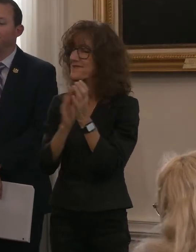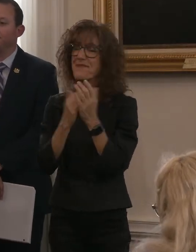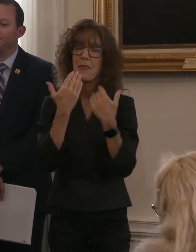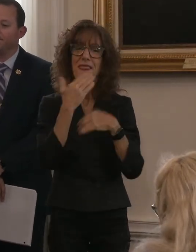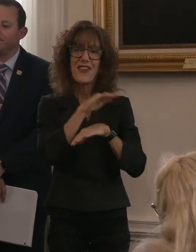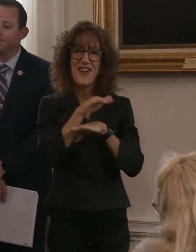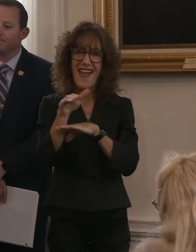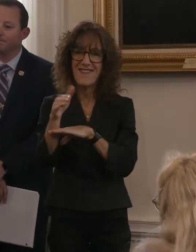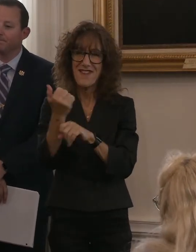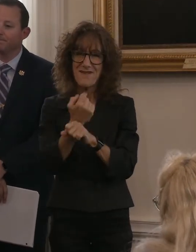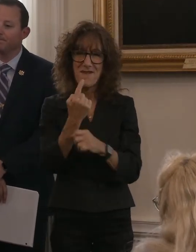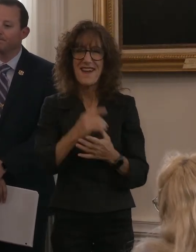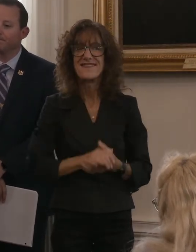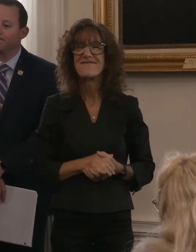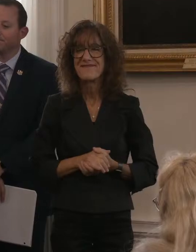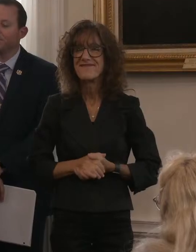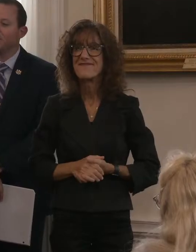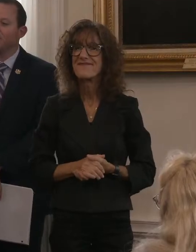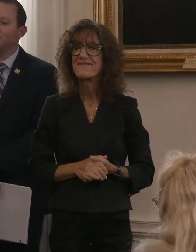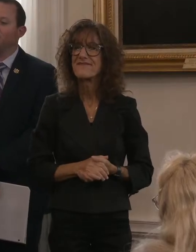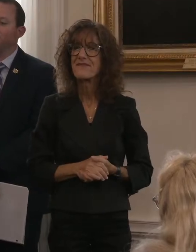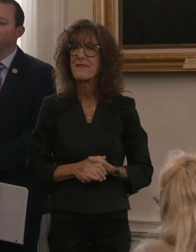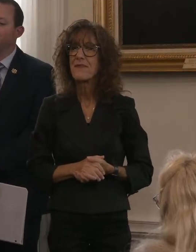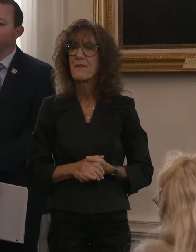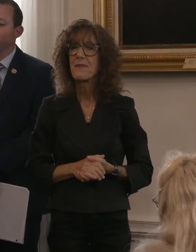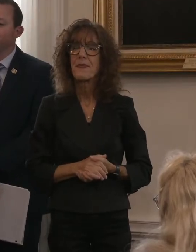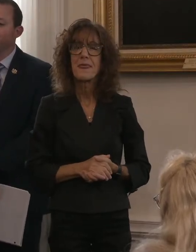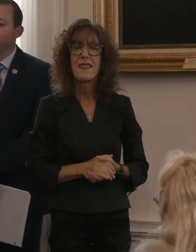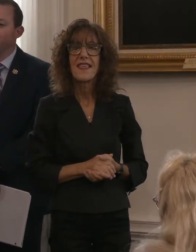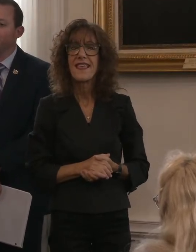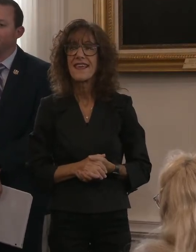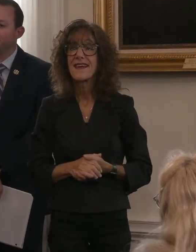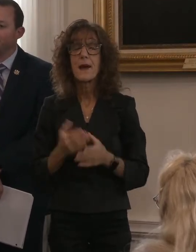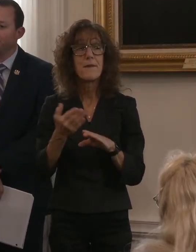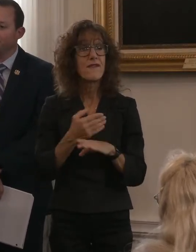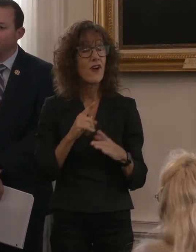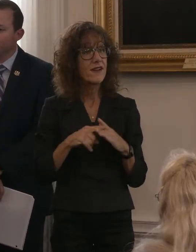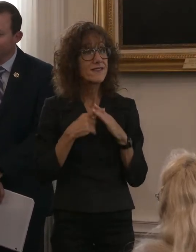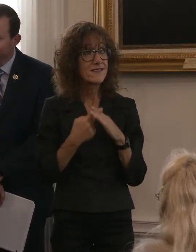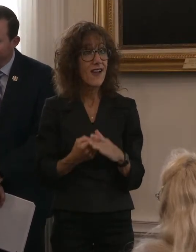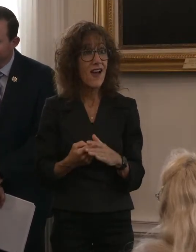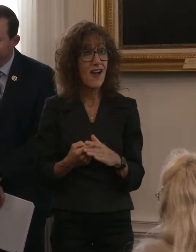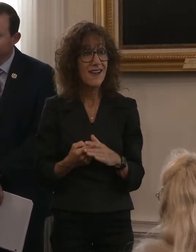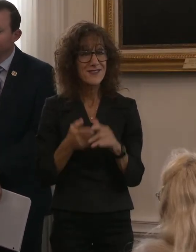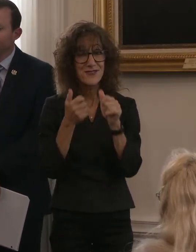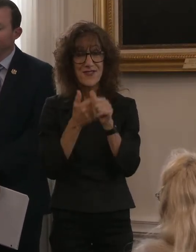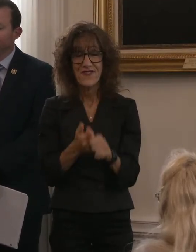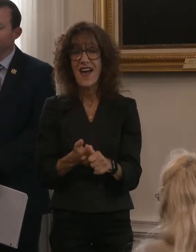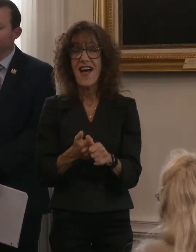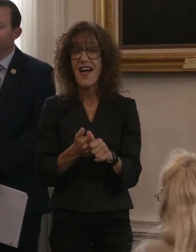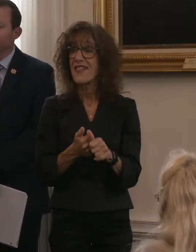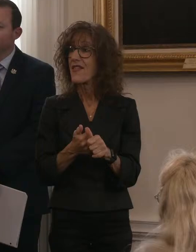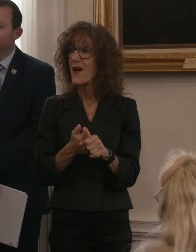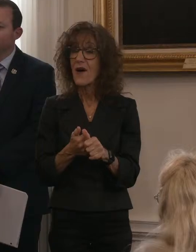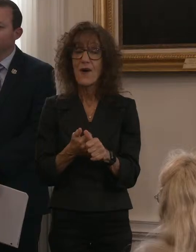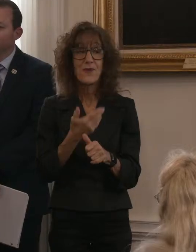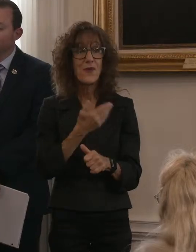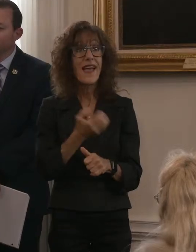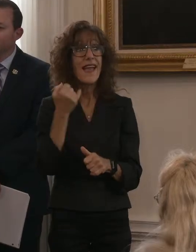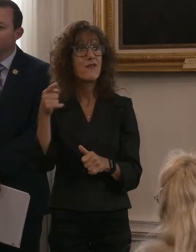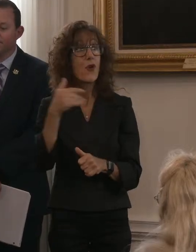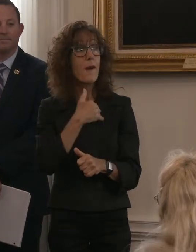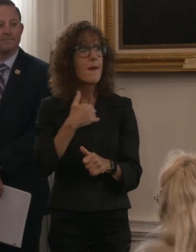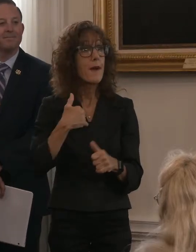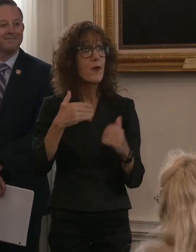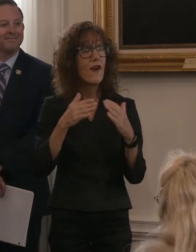Good afternoon, everyone. And before I start, to follow you, if you're a member